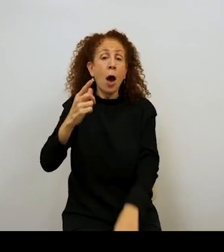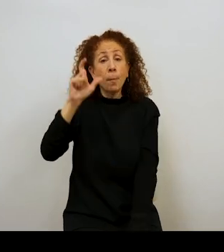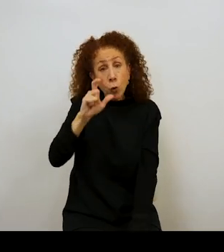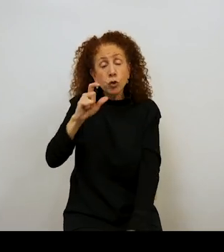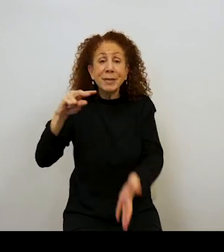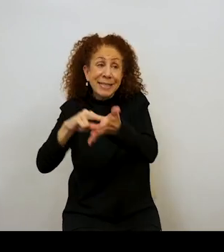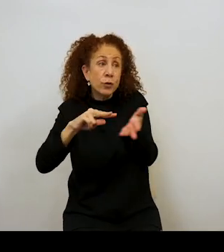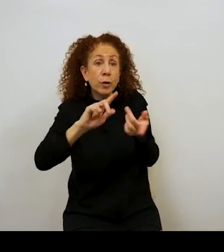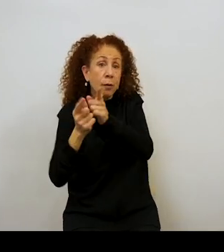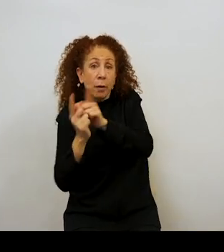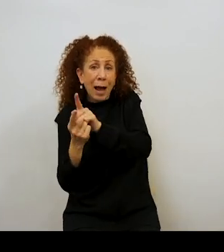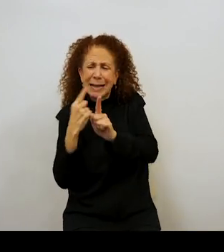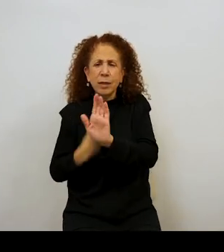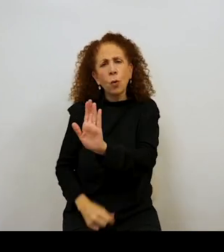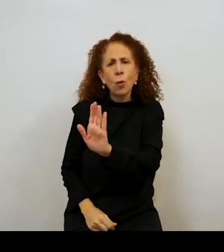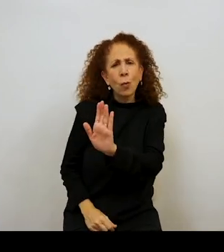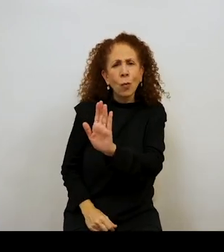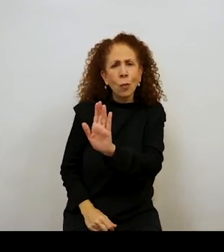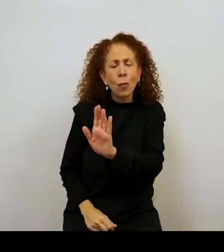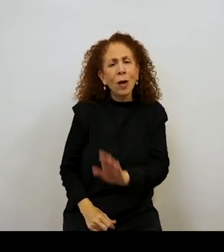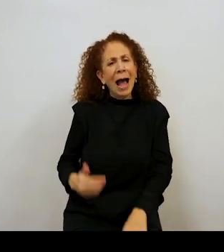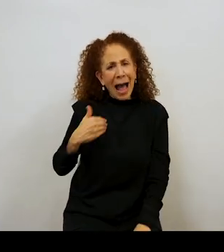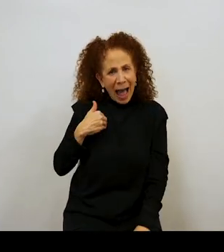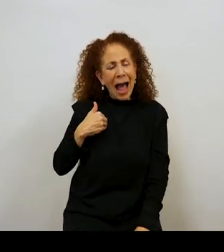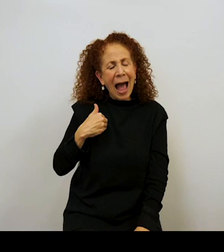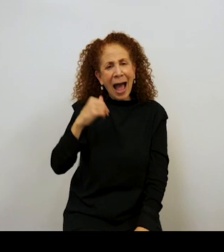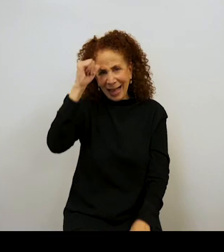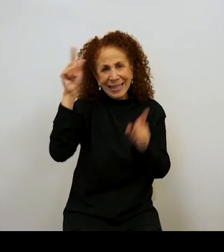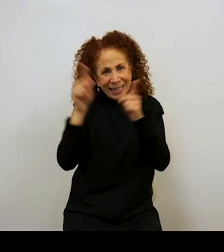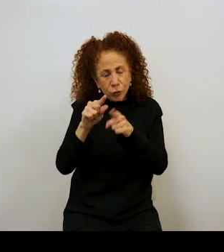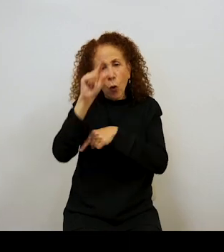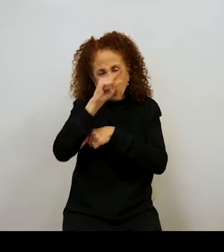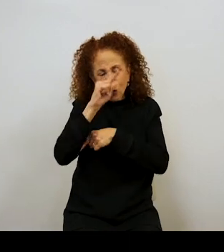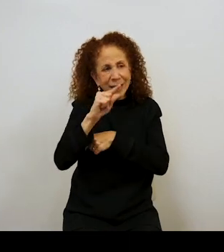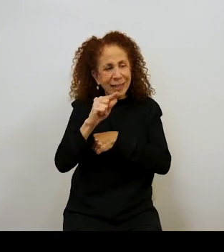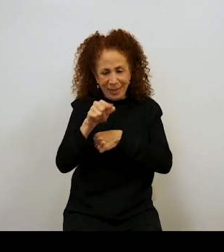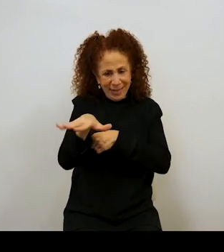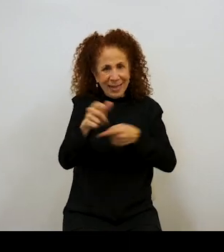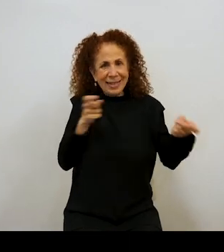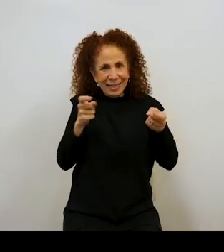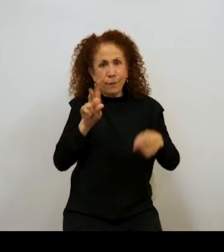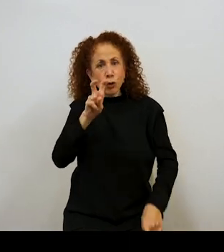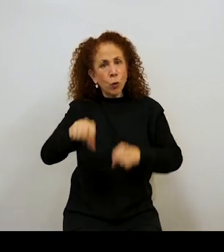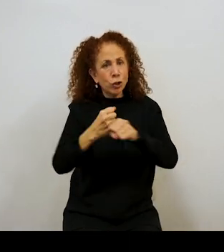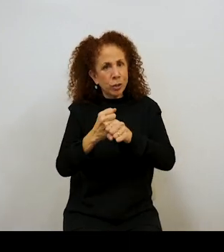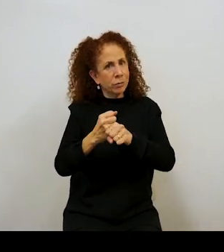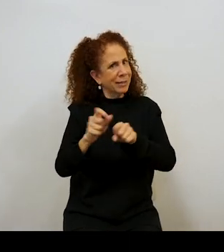you're playing with it. And I said, there were Indo-Greek kingdoms in India for 200 years. That's as long as the Brits were